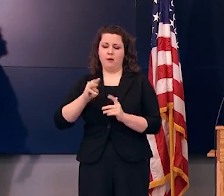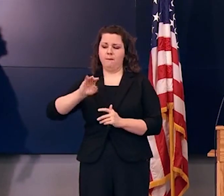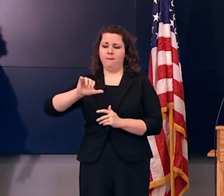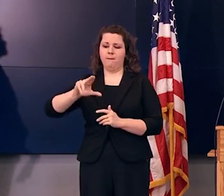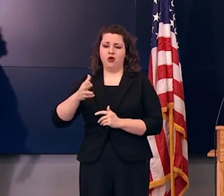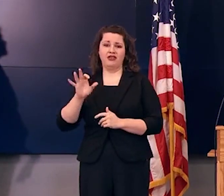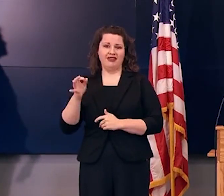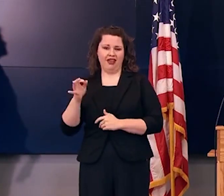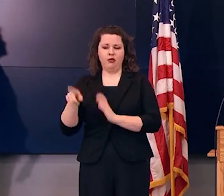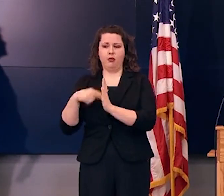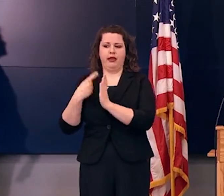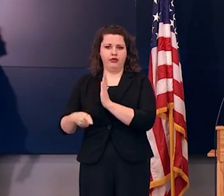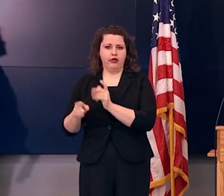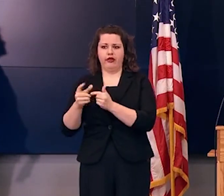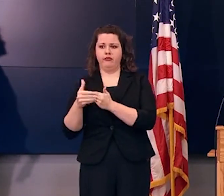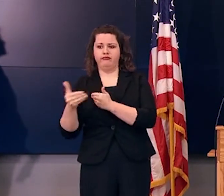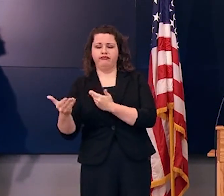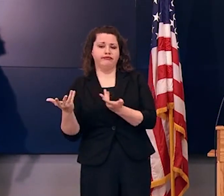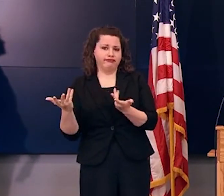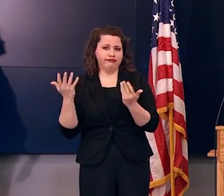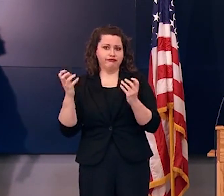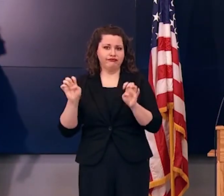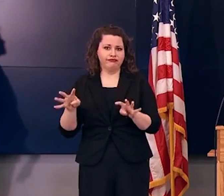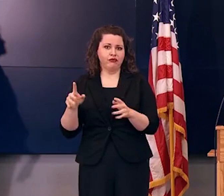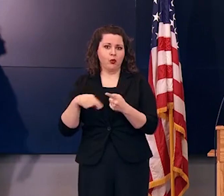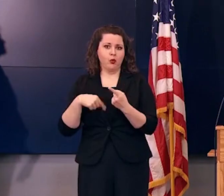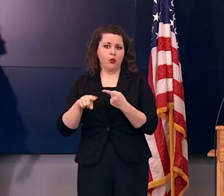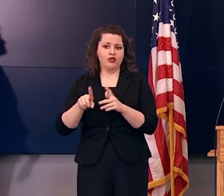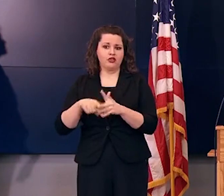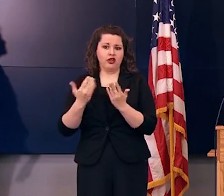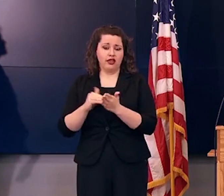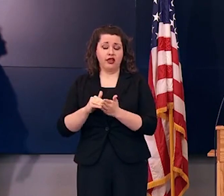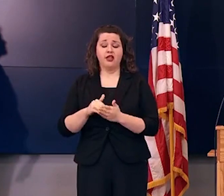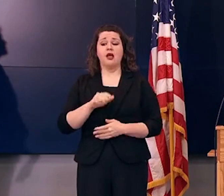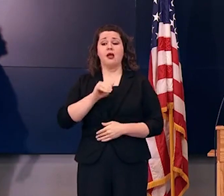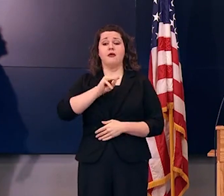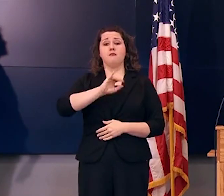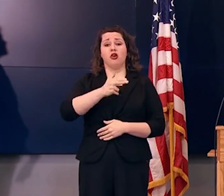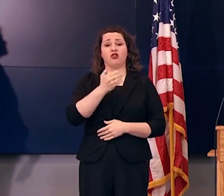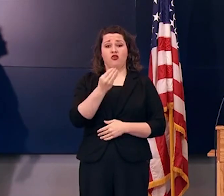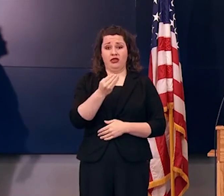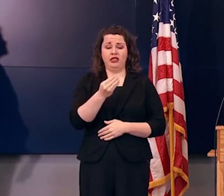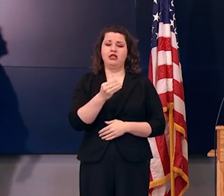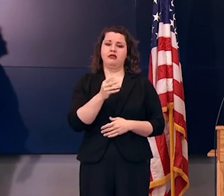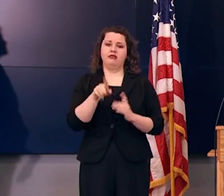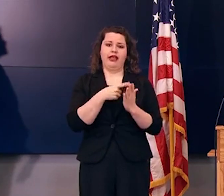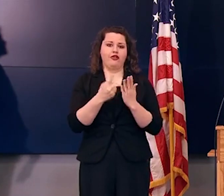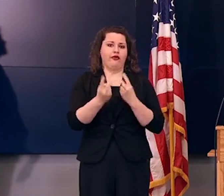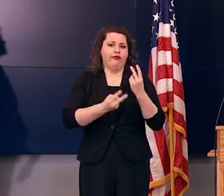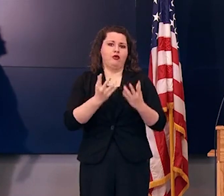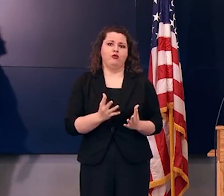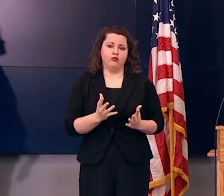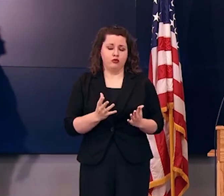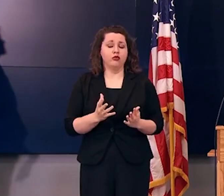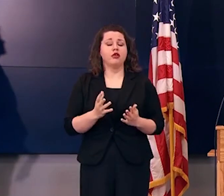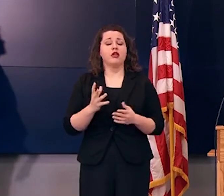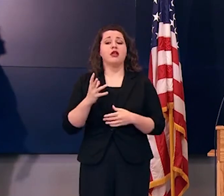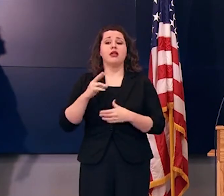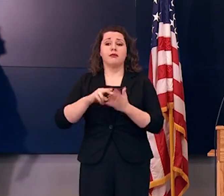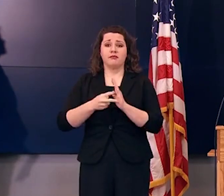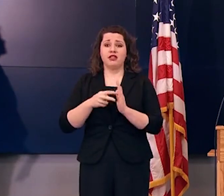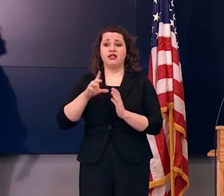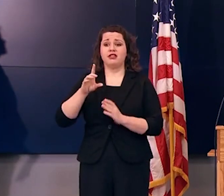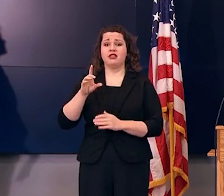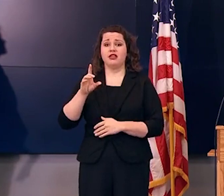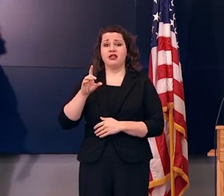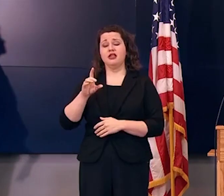further notice, cancellation of all visitations on March 14th under further notice. This includes sending DOC work crews